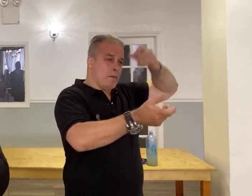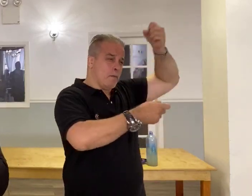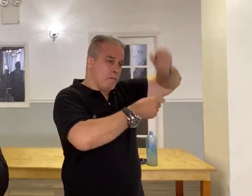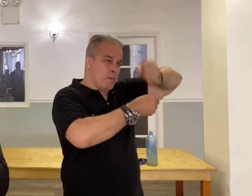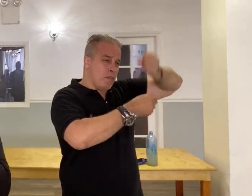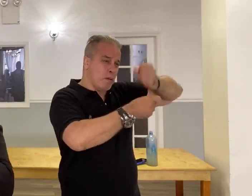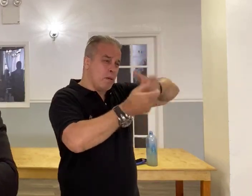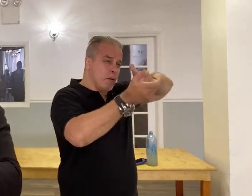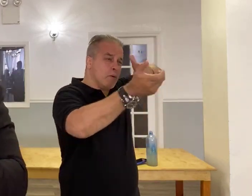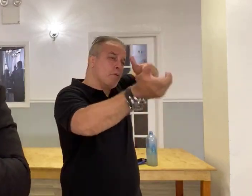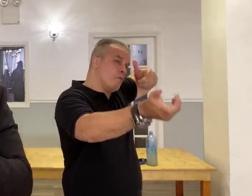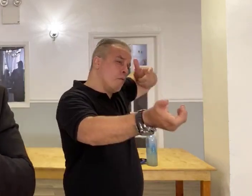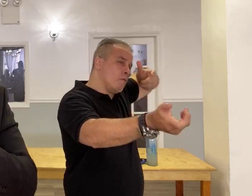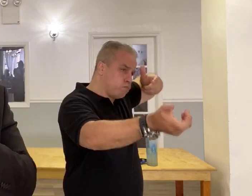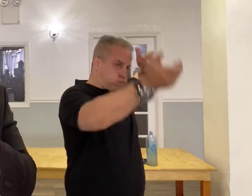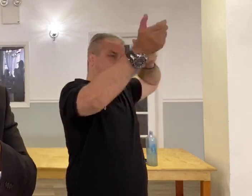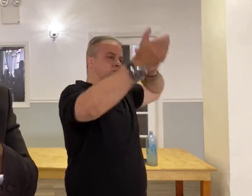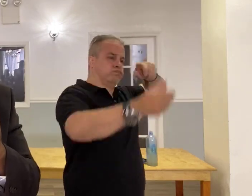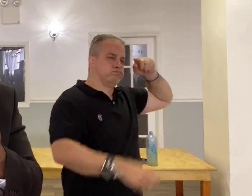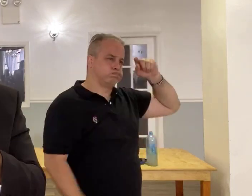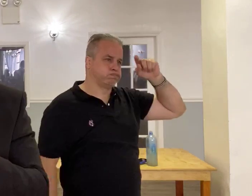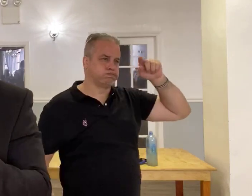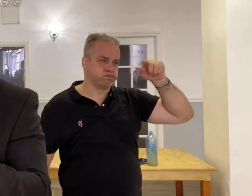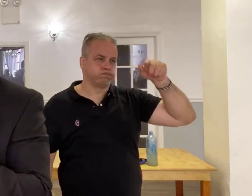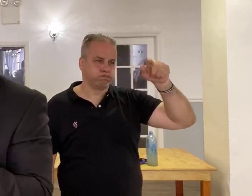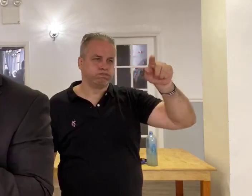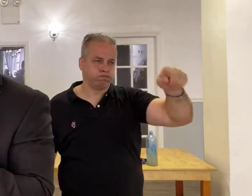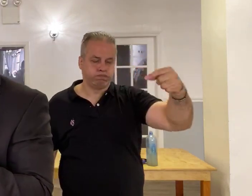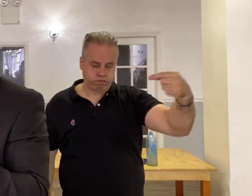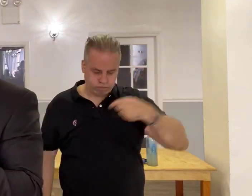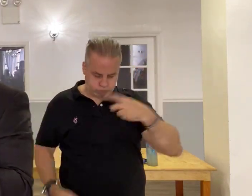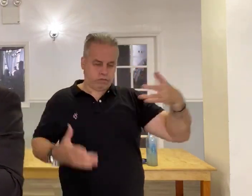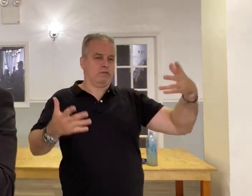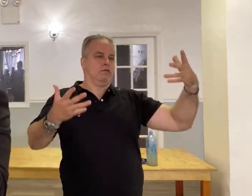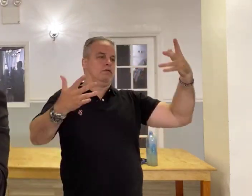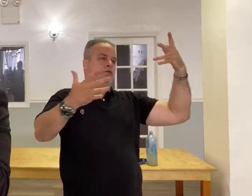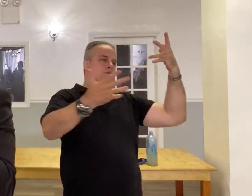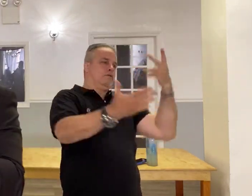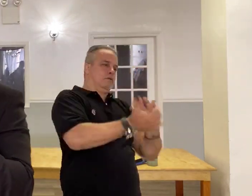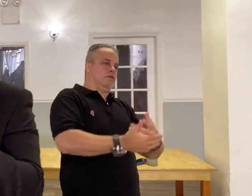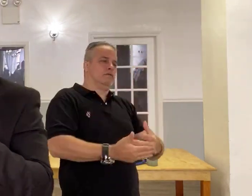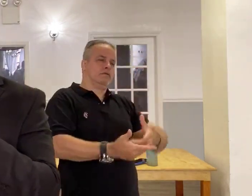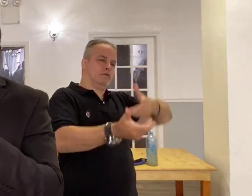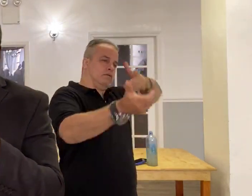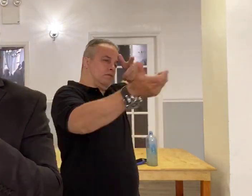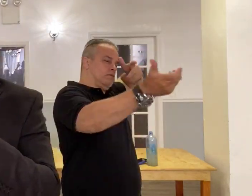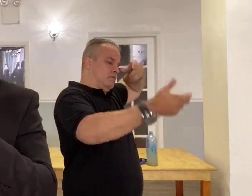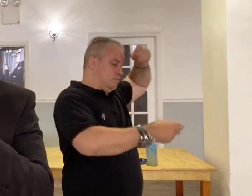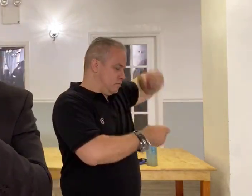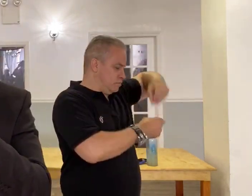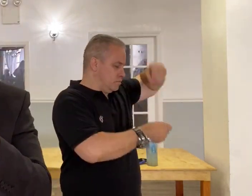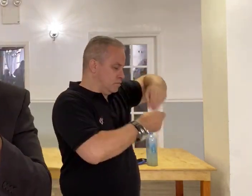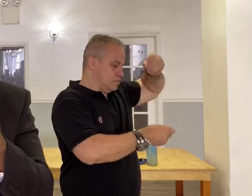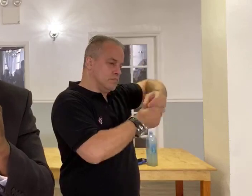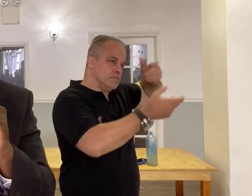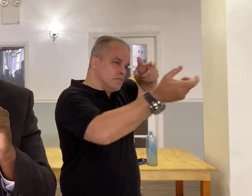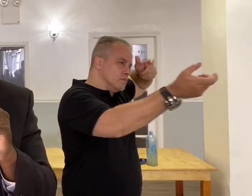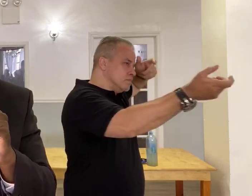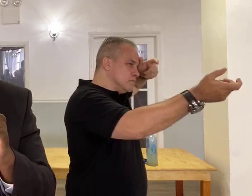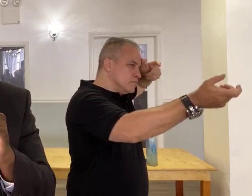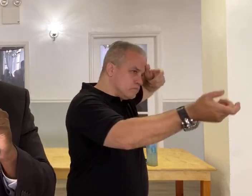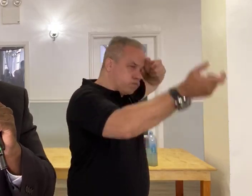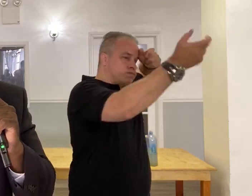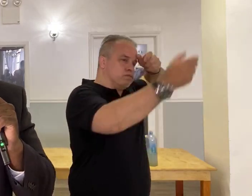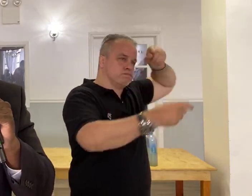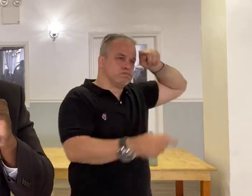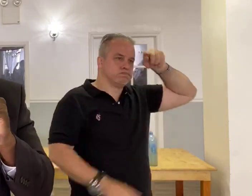I did my little research. I do like you. I go on Google and I just look at amputation, Civil